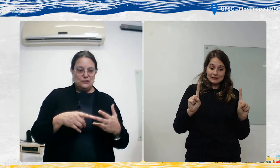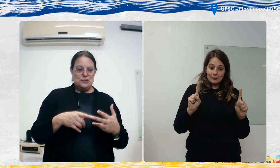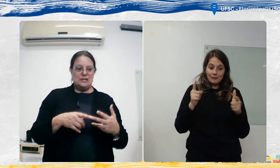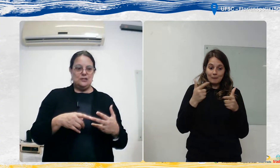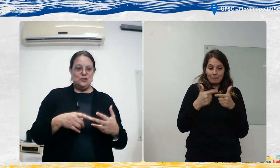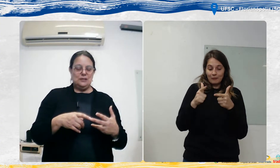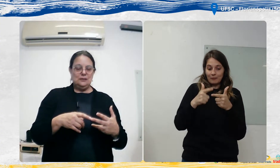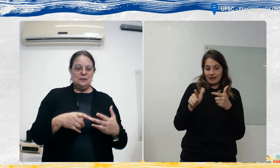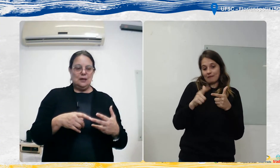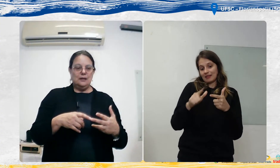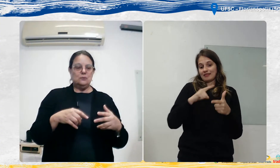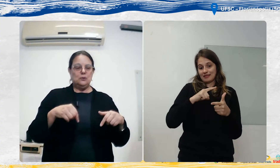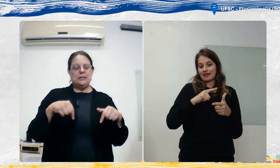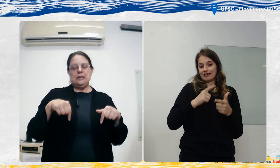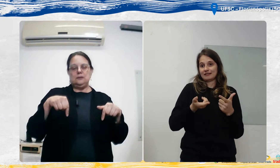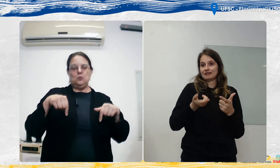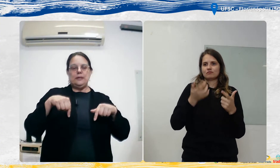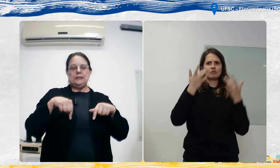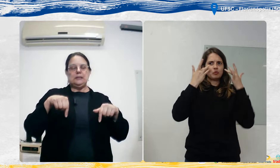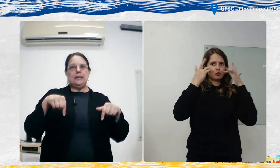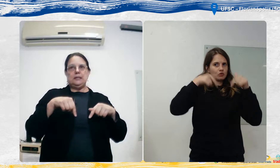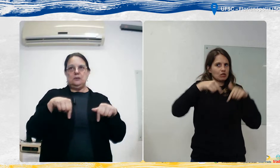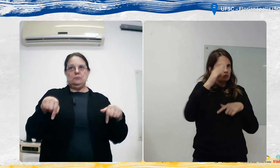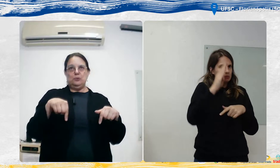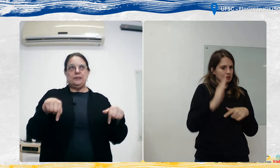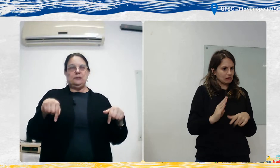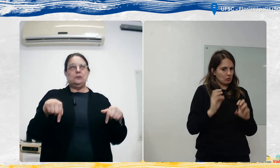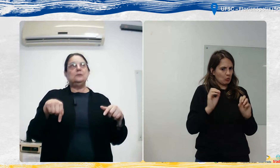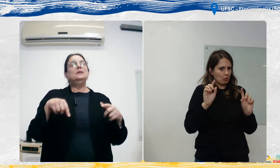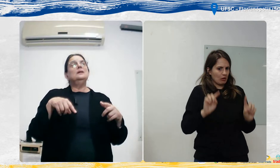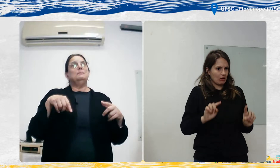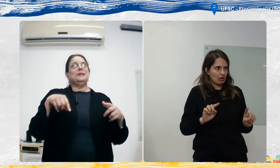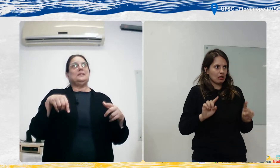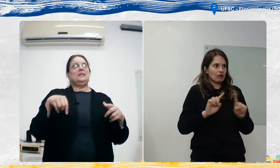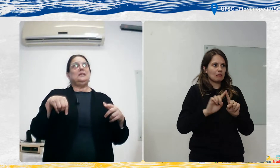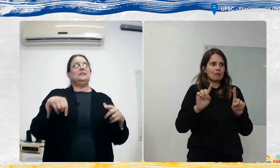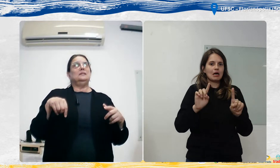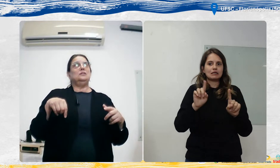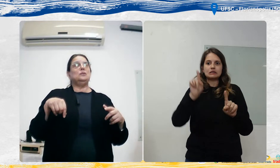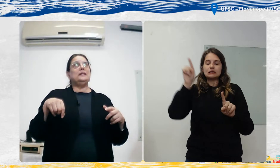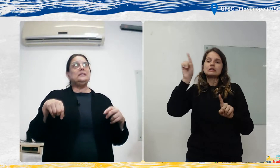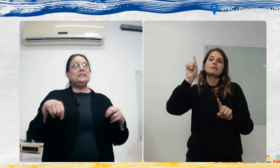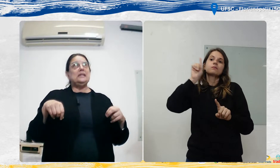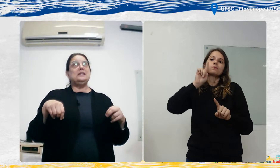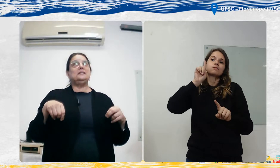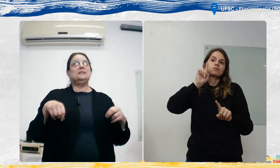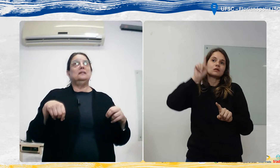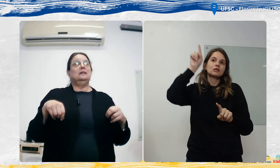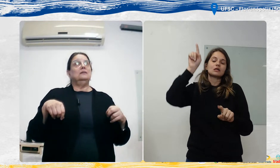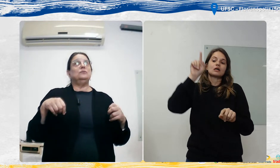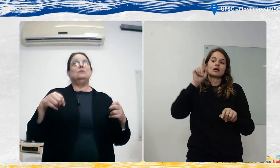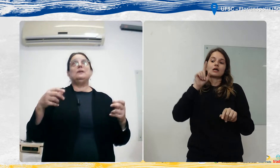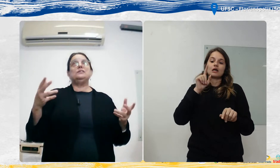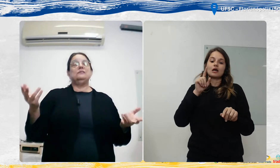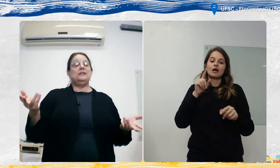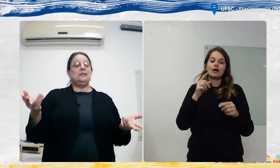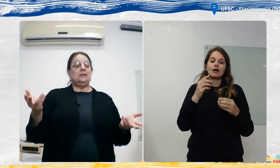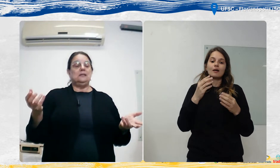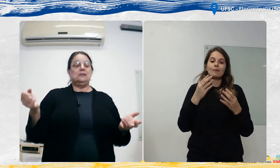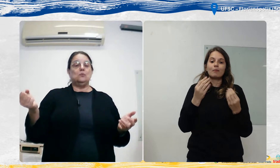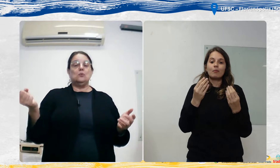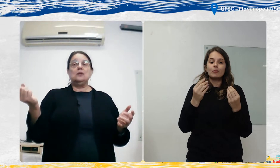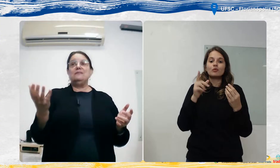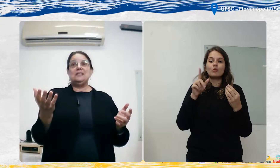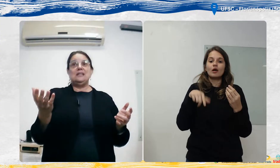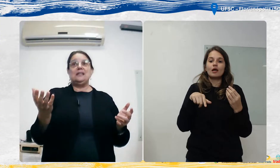deaf education. I don't know, again, what it's like here in Brazil, but in the United States, so much of it